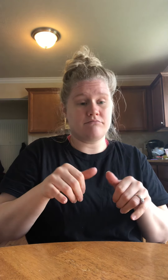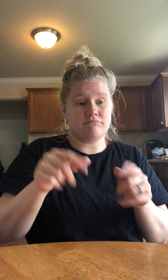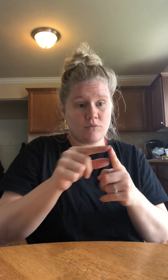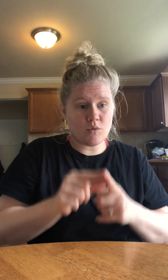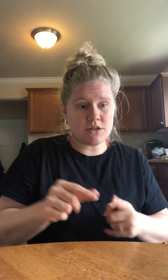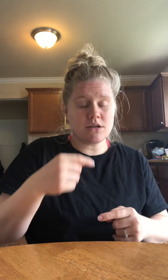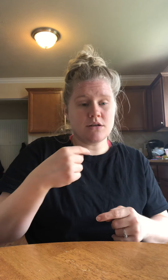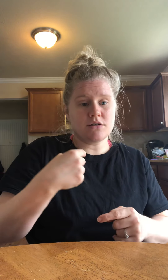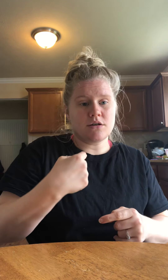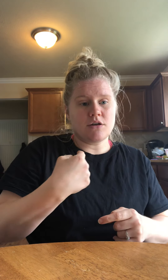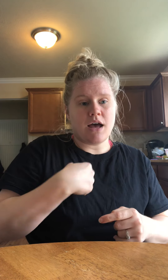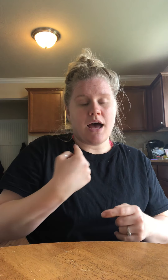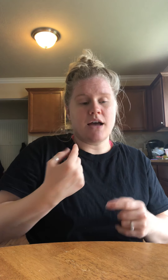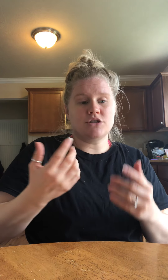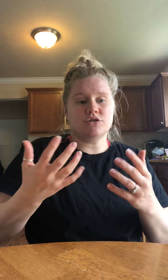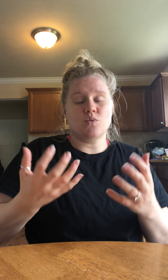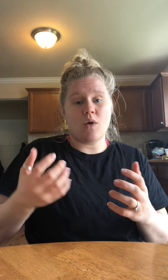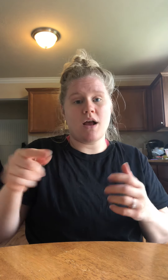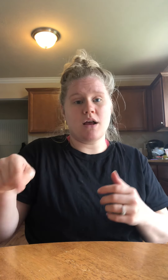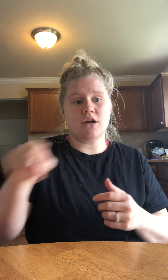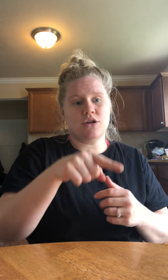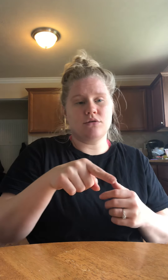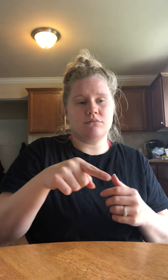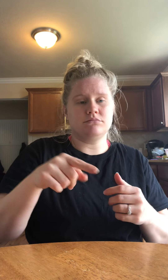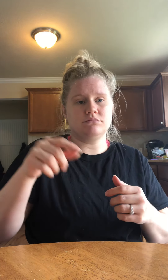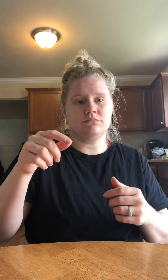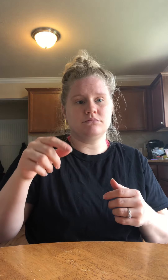aware of them. You can learn anything. David out.